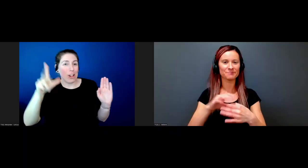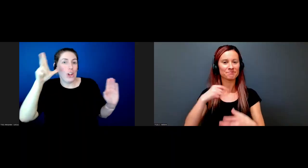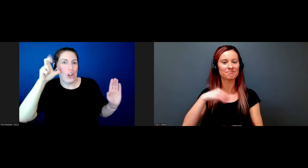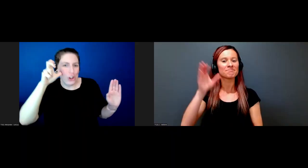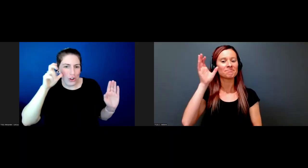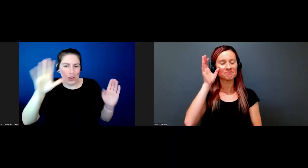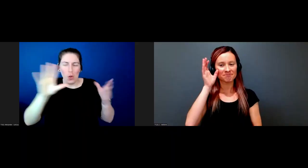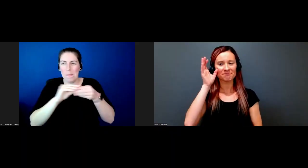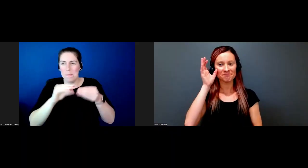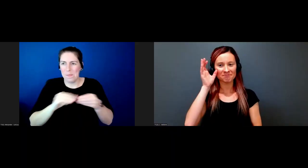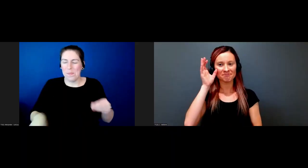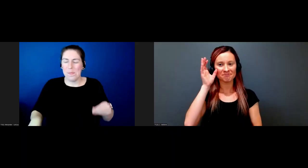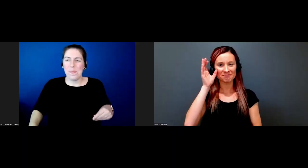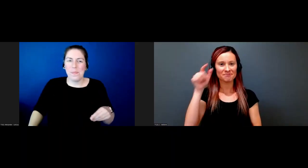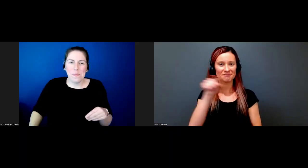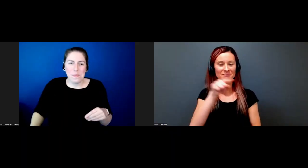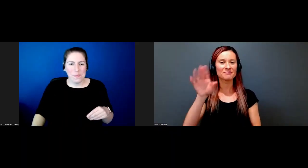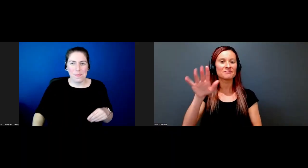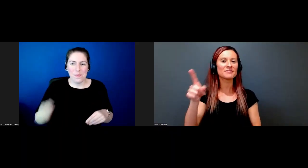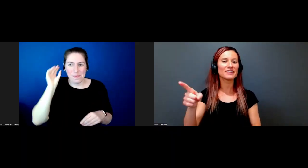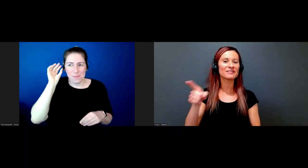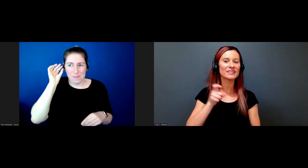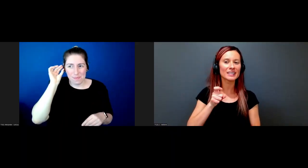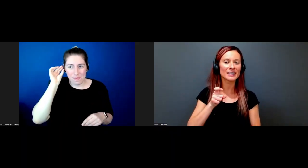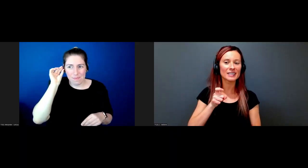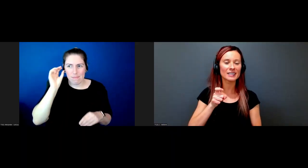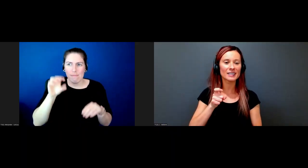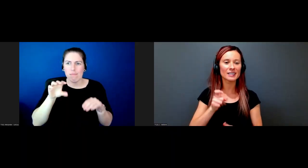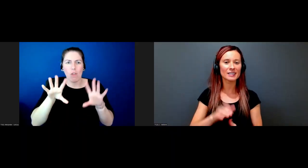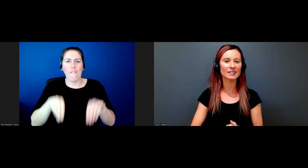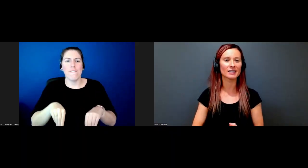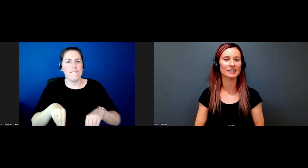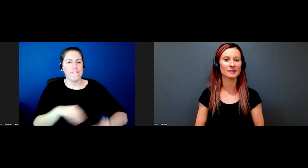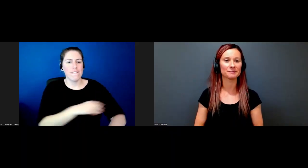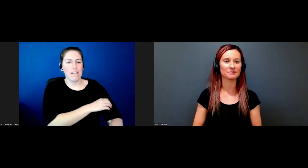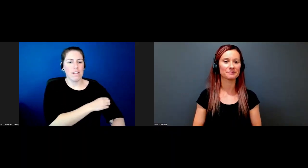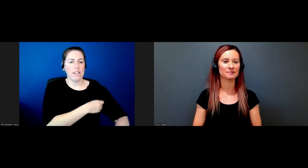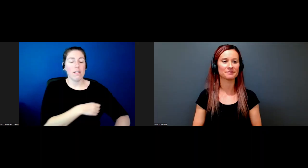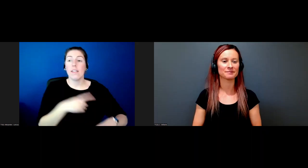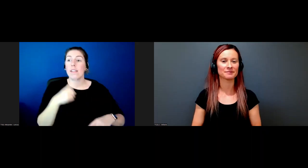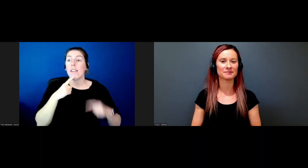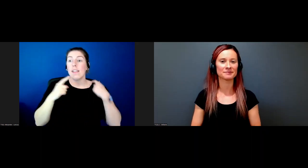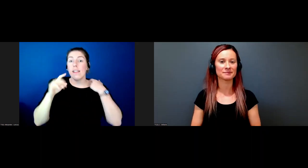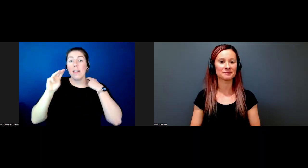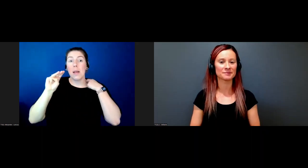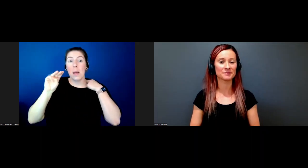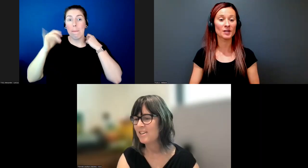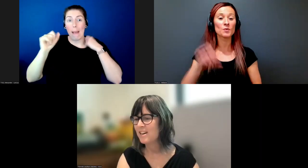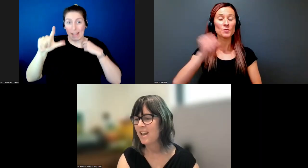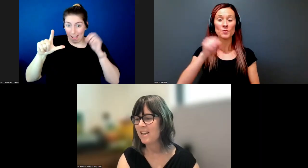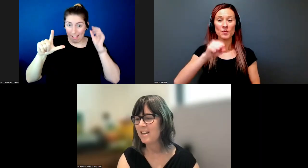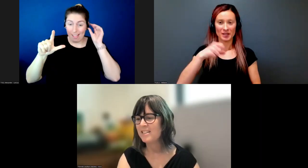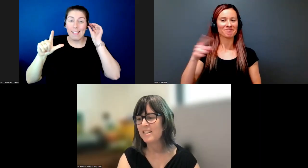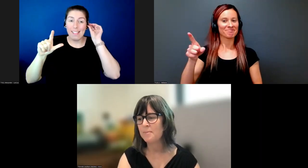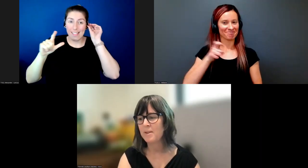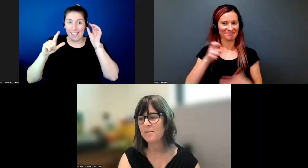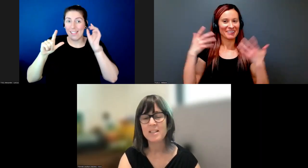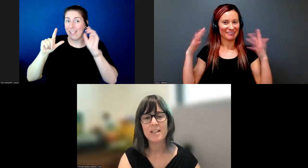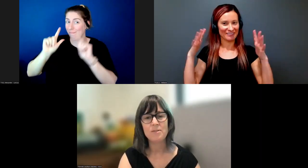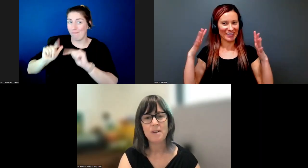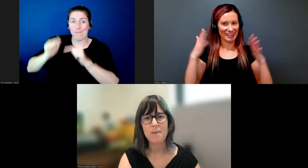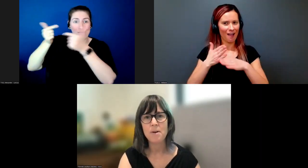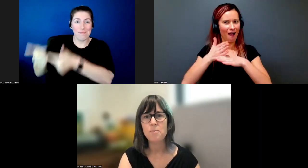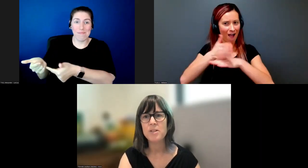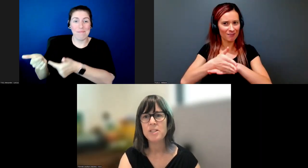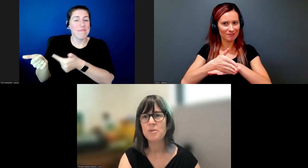him. Oh, sure. Just inviting Michael to step in here and give us a